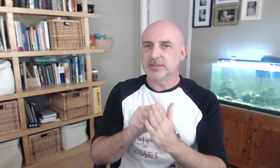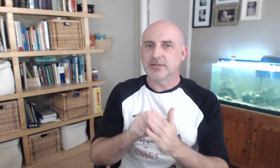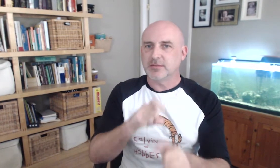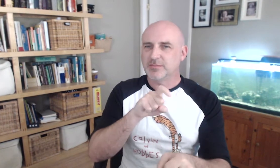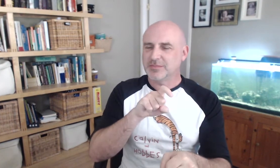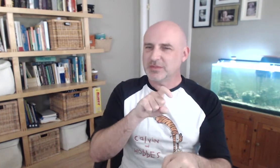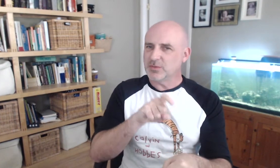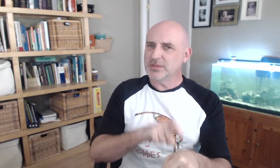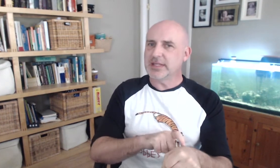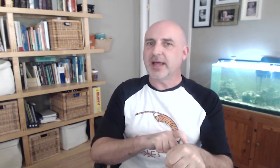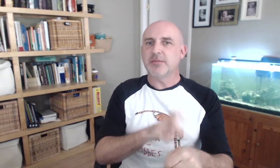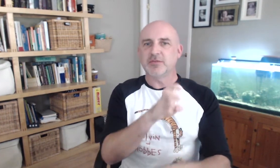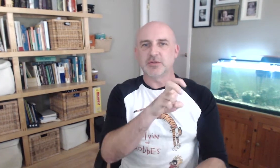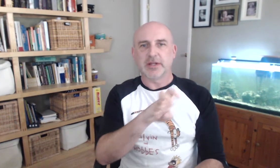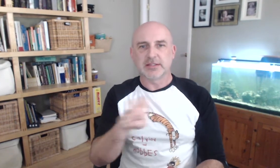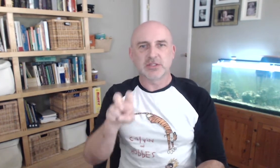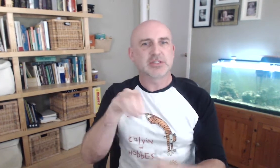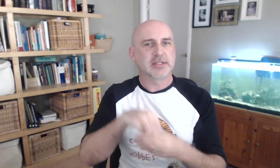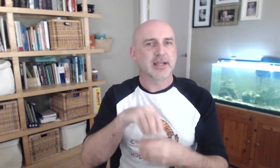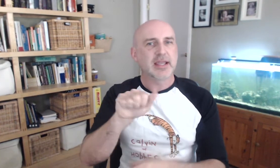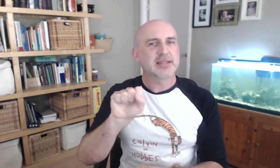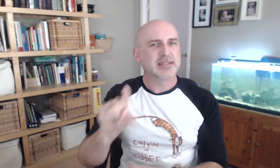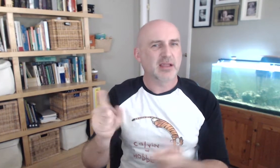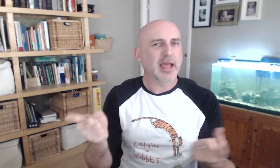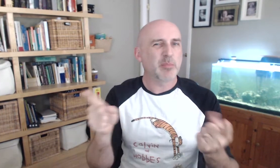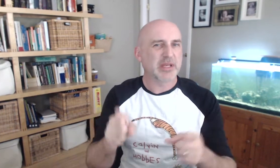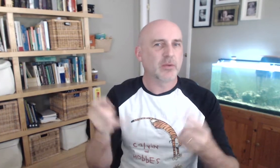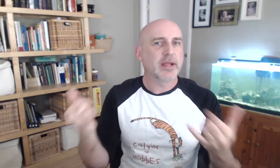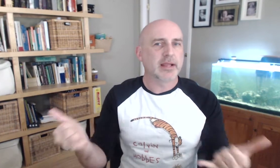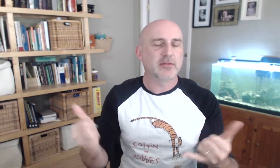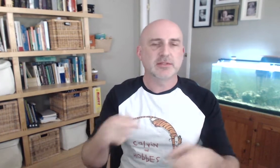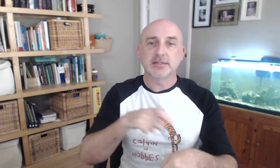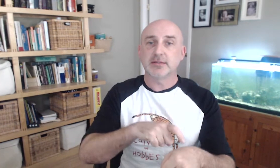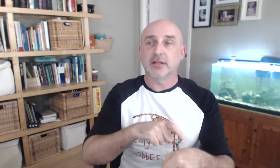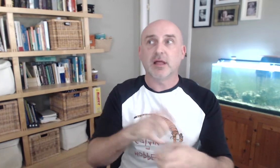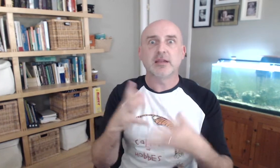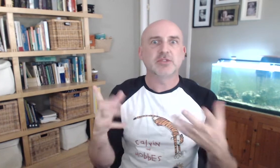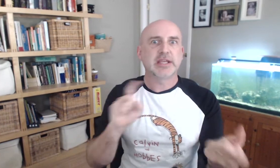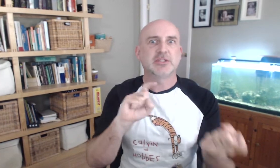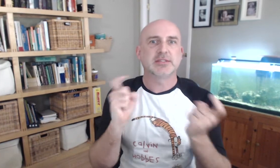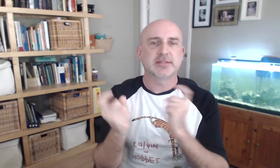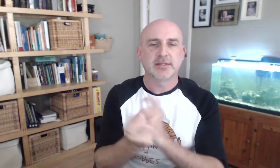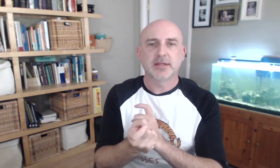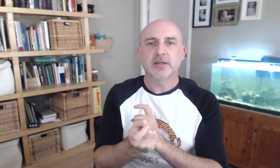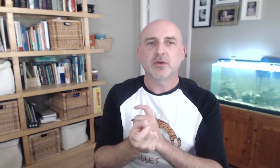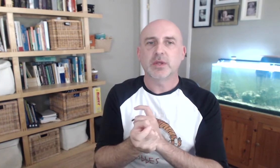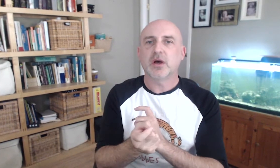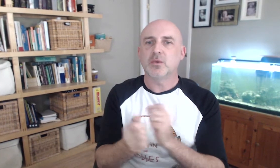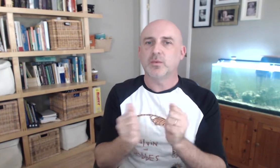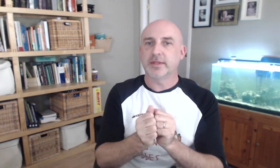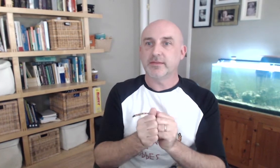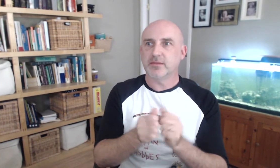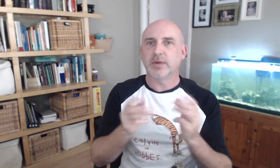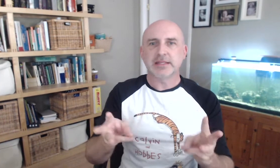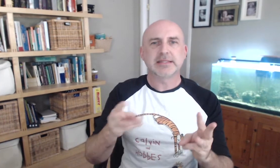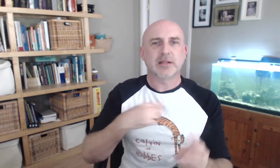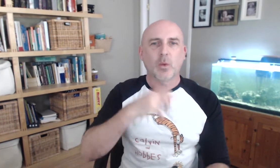there's a real time of transition in ASL happening right now. There's a lot of changes going on with the ways that